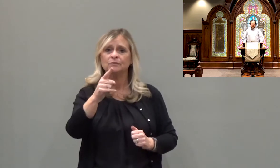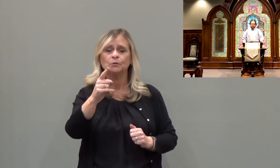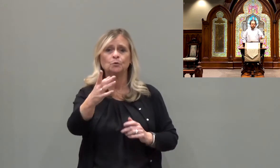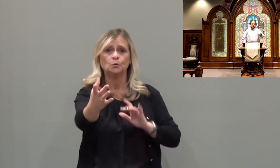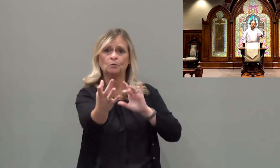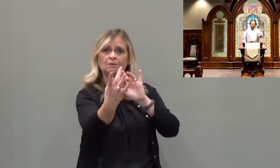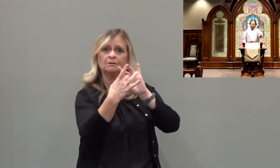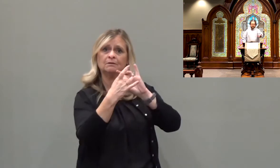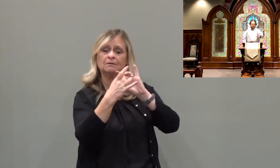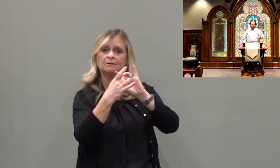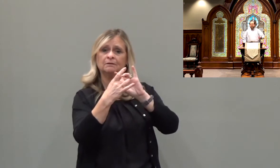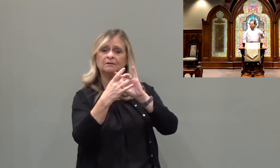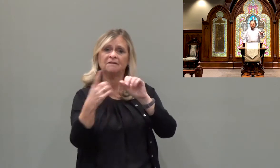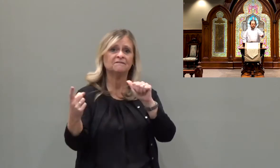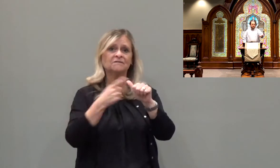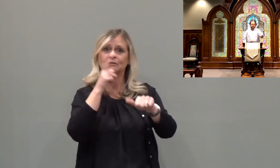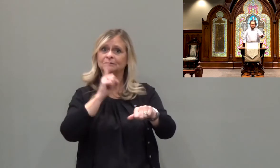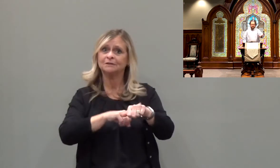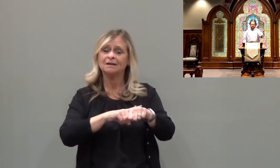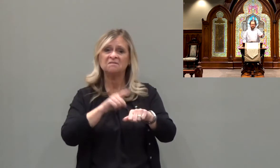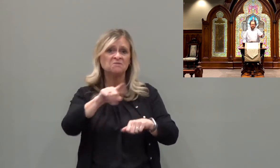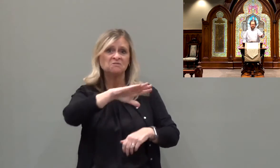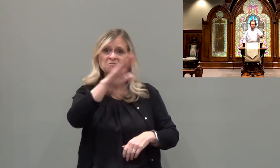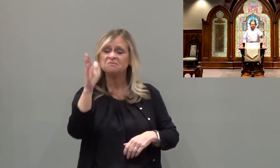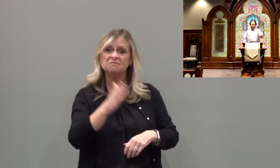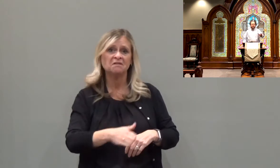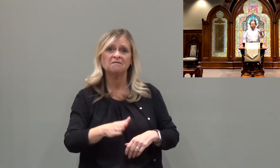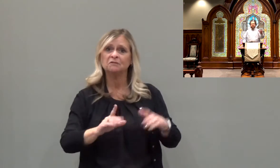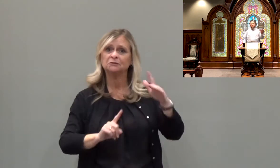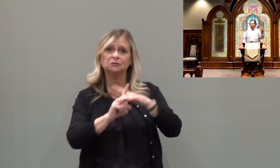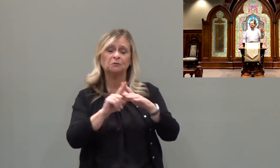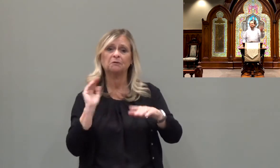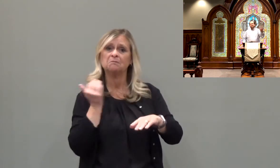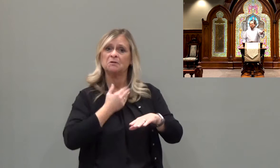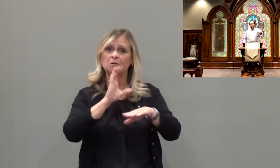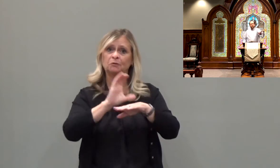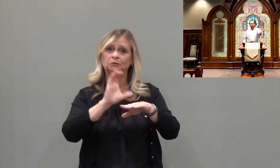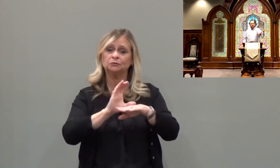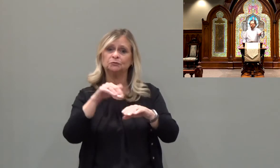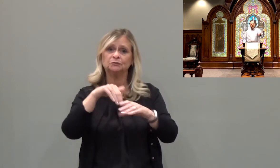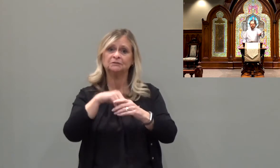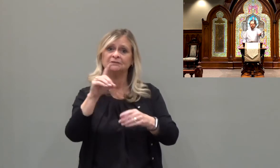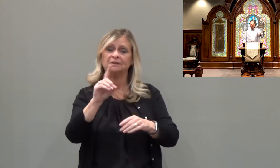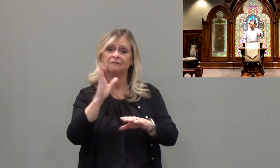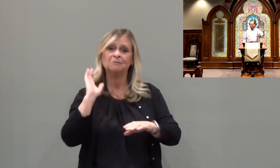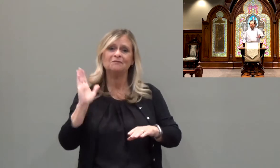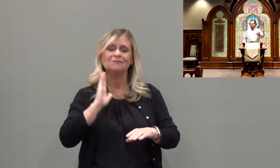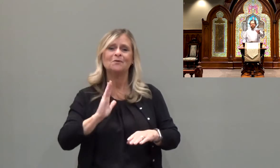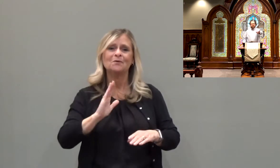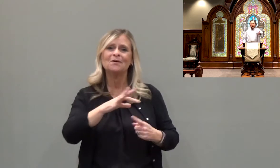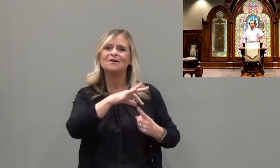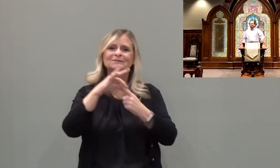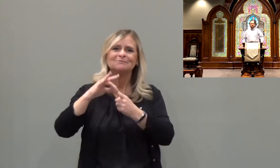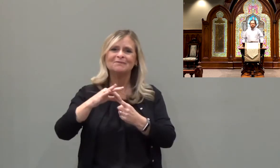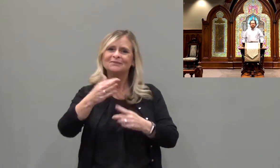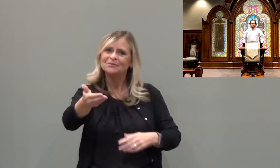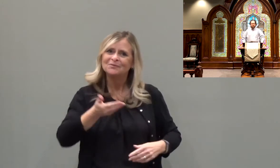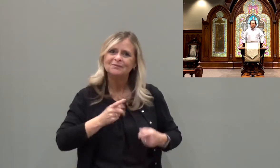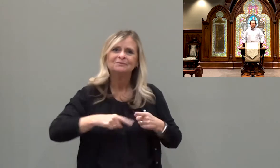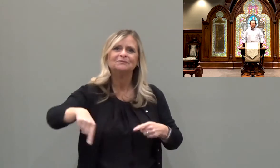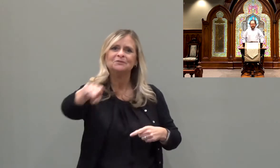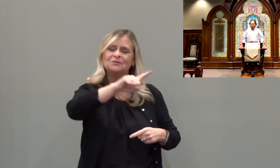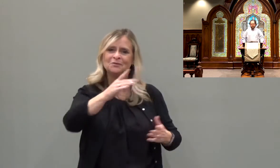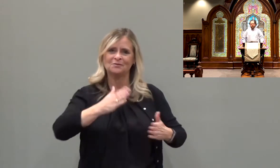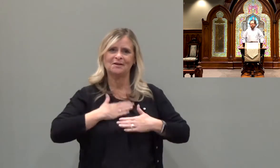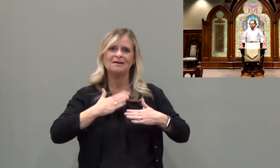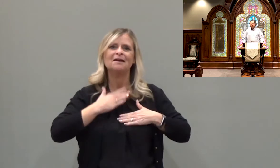this is the first way you've connected with us, you've never been to our physical location, we want to give a special welcome to you. We are glad that you are